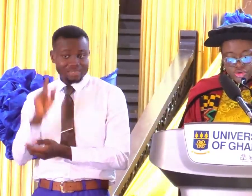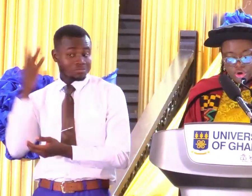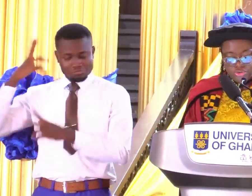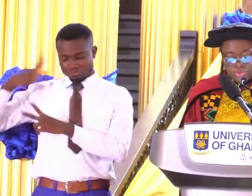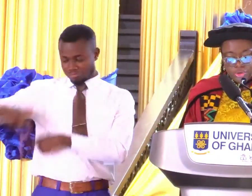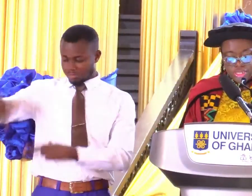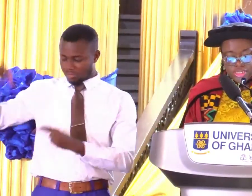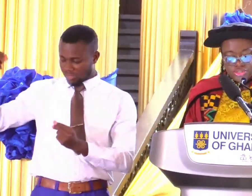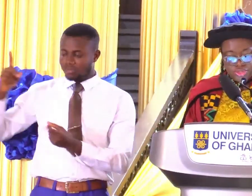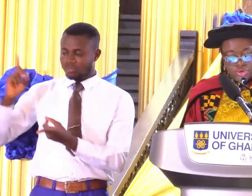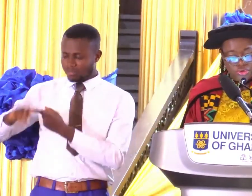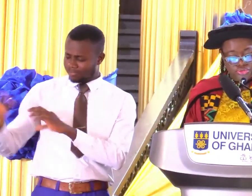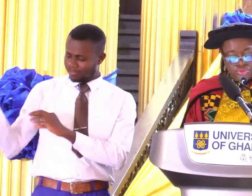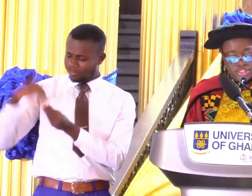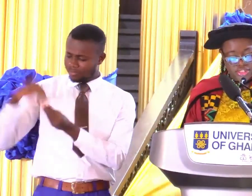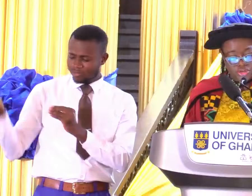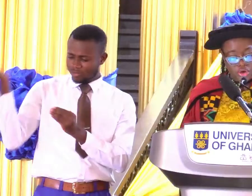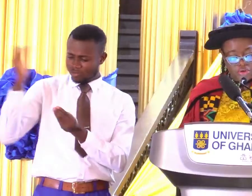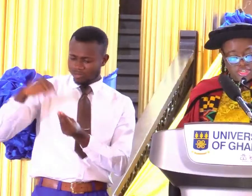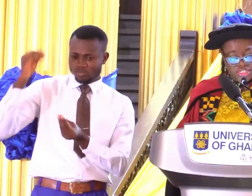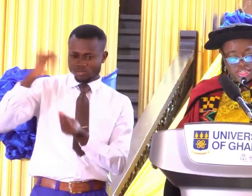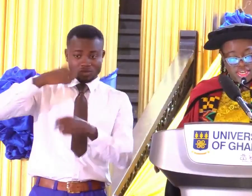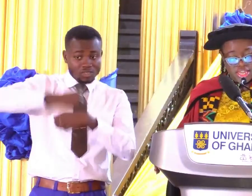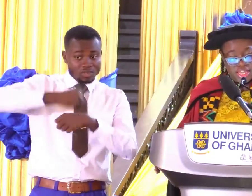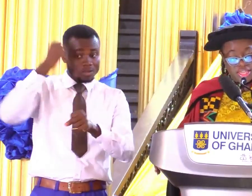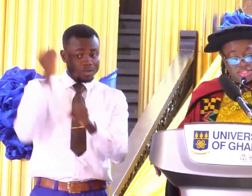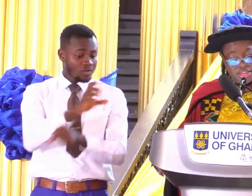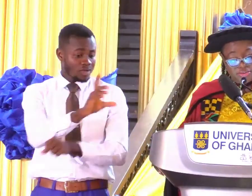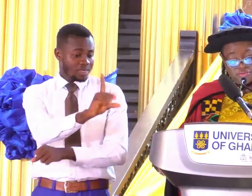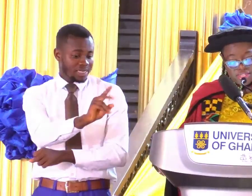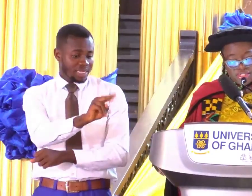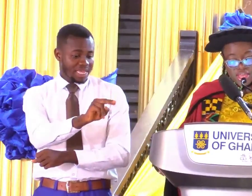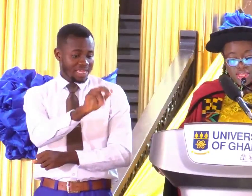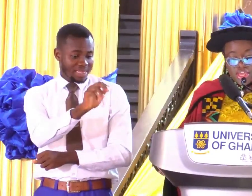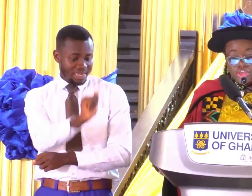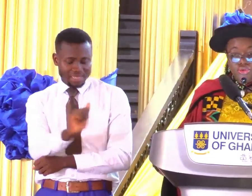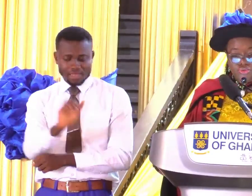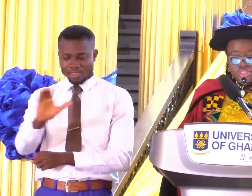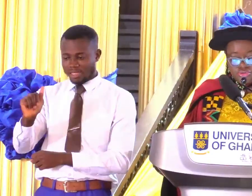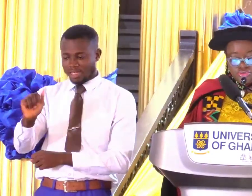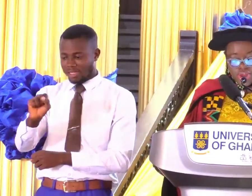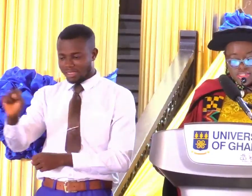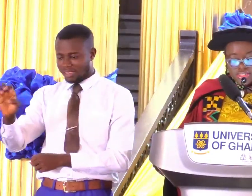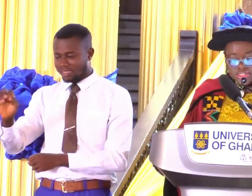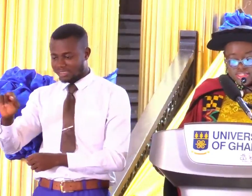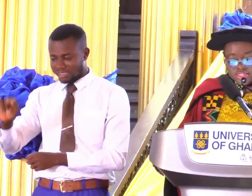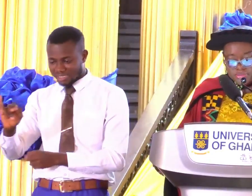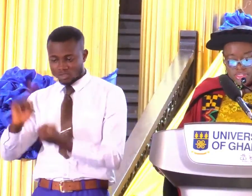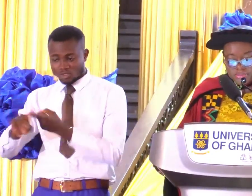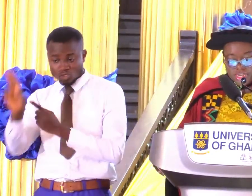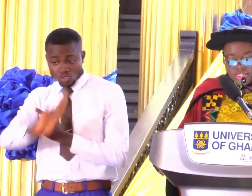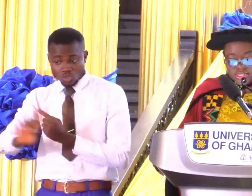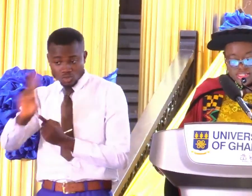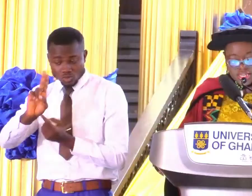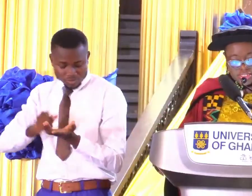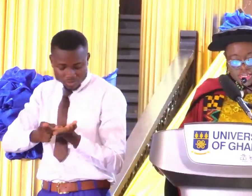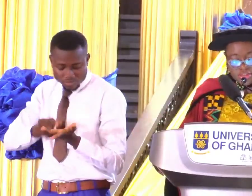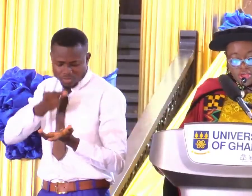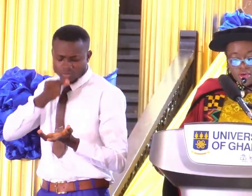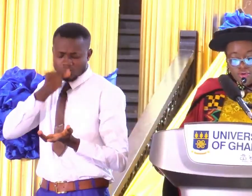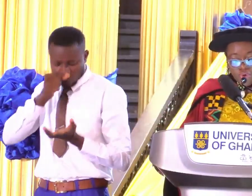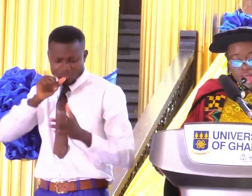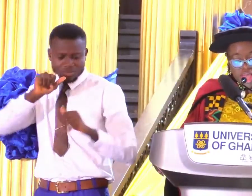she contributed to the construction of a DNA cassette vector used in drug susceptibility